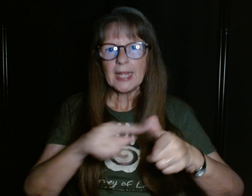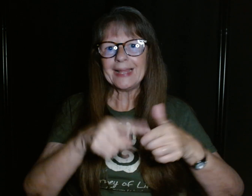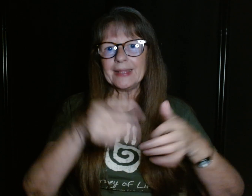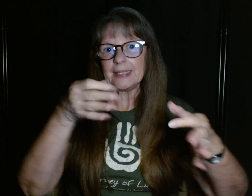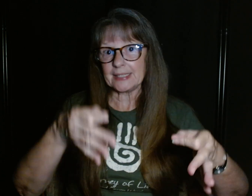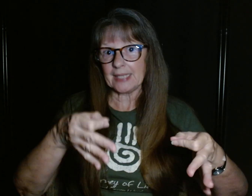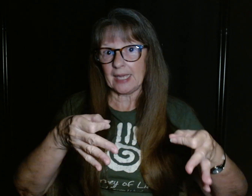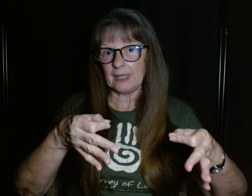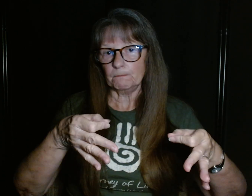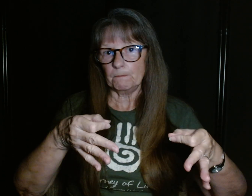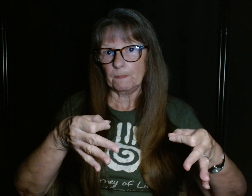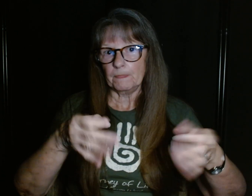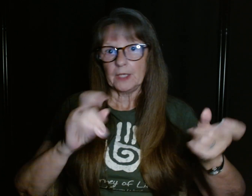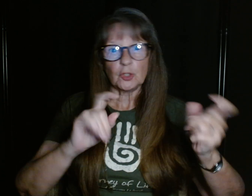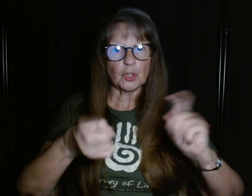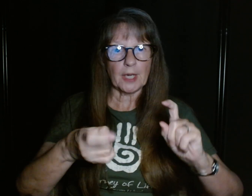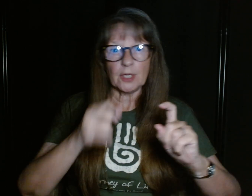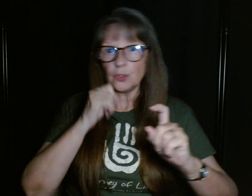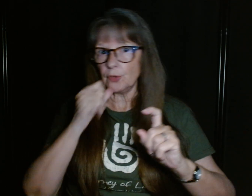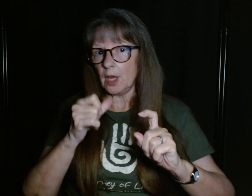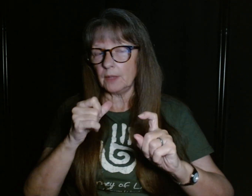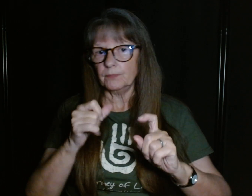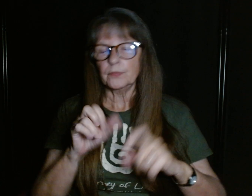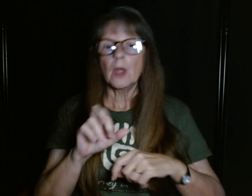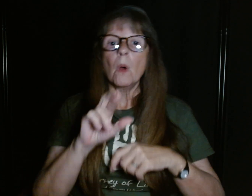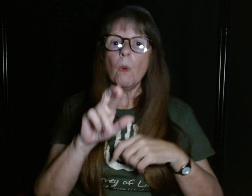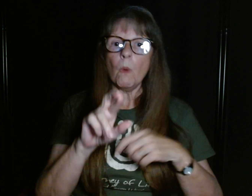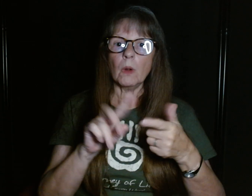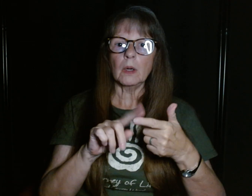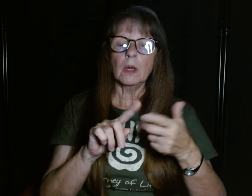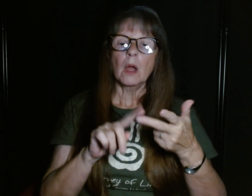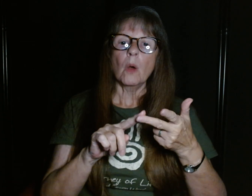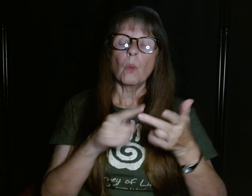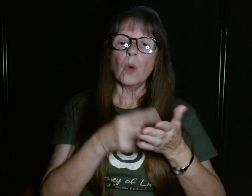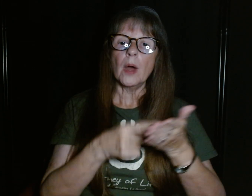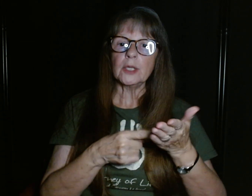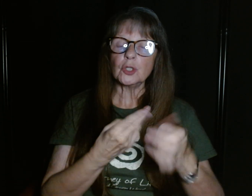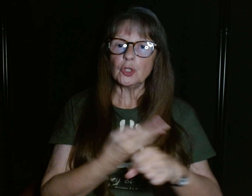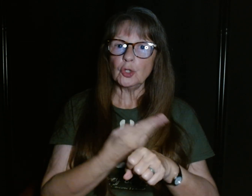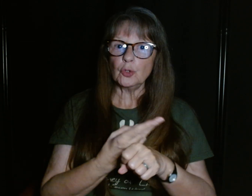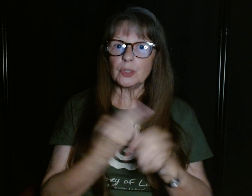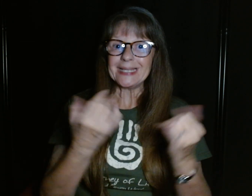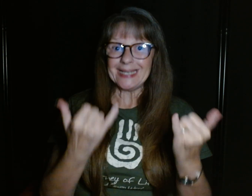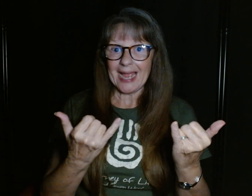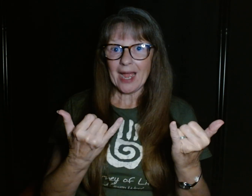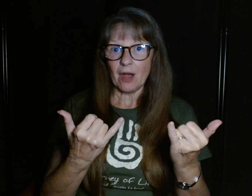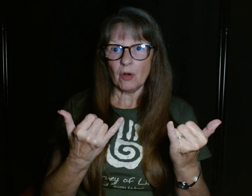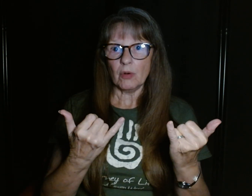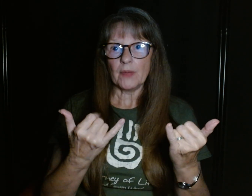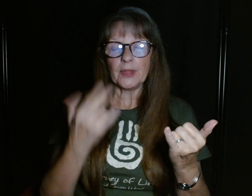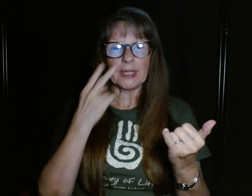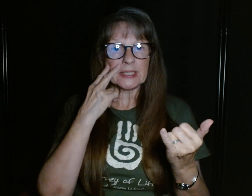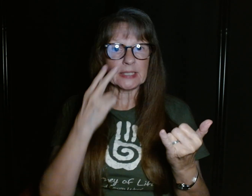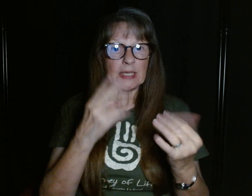and then decide, change or not. Or what is used now that I see